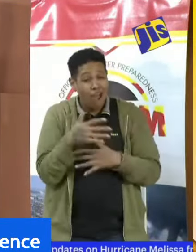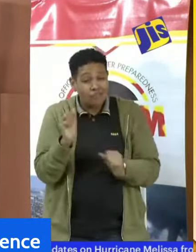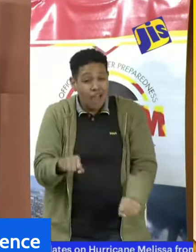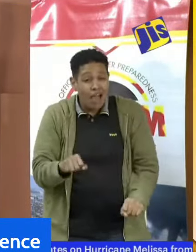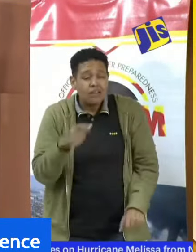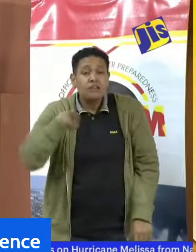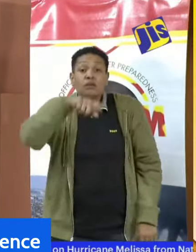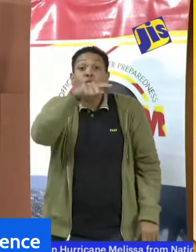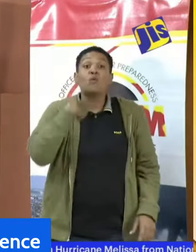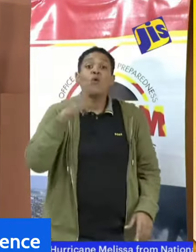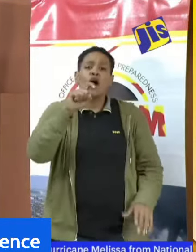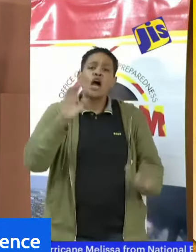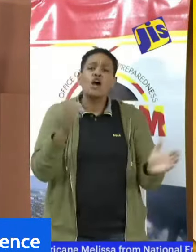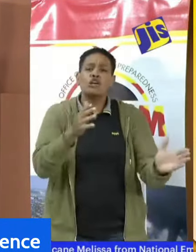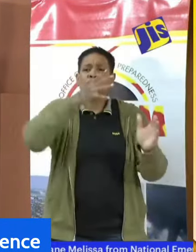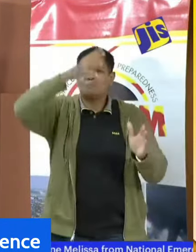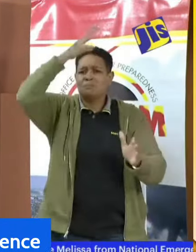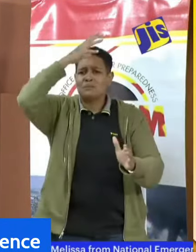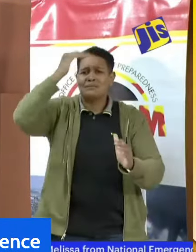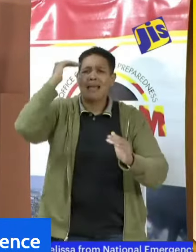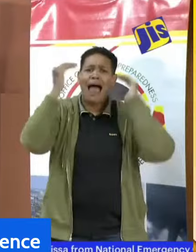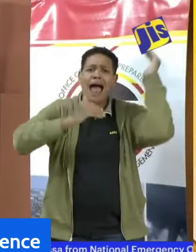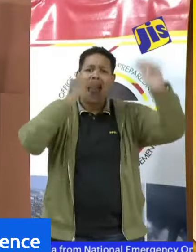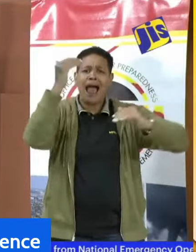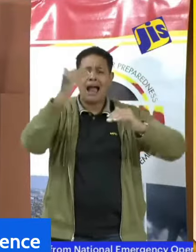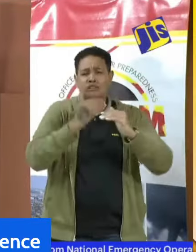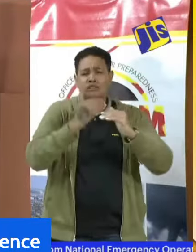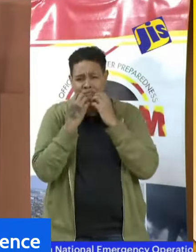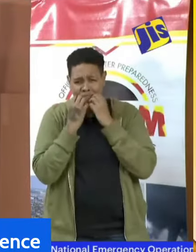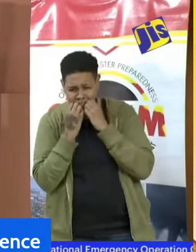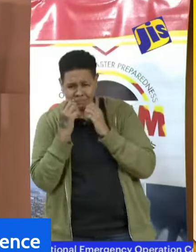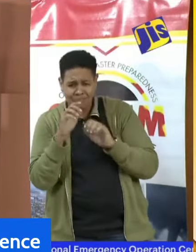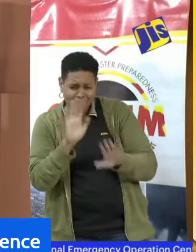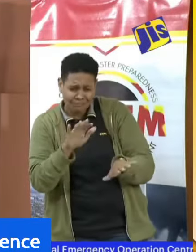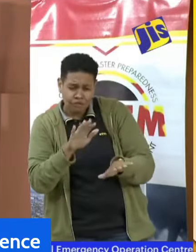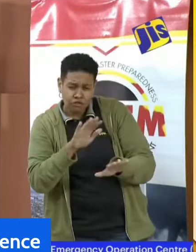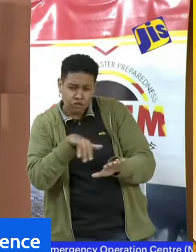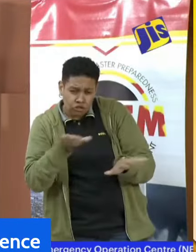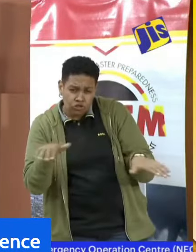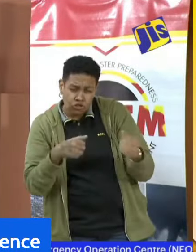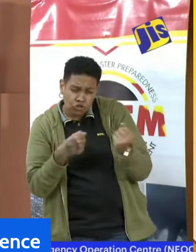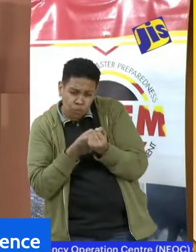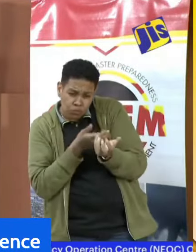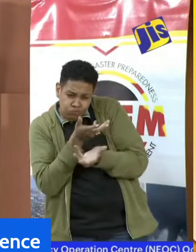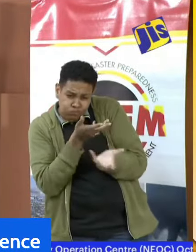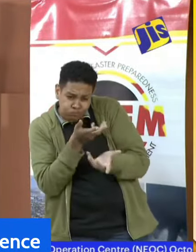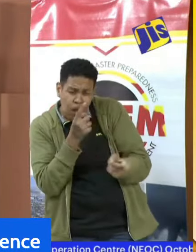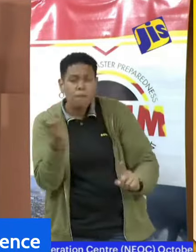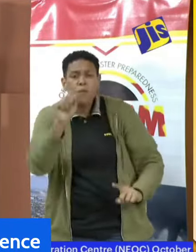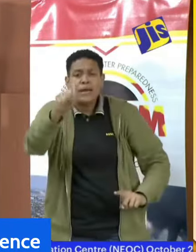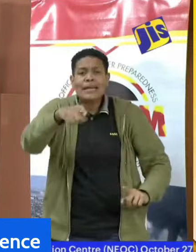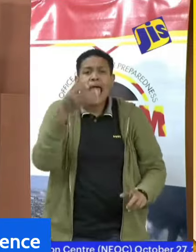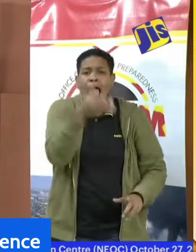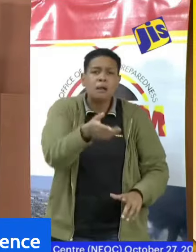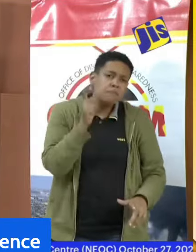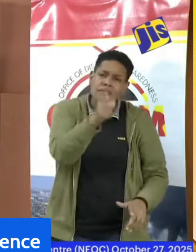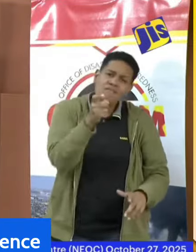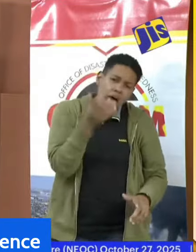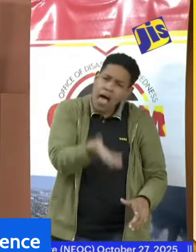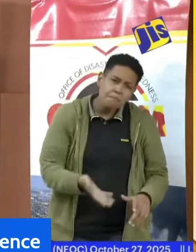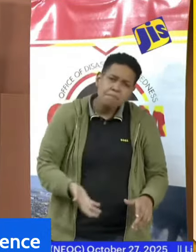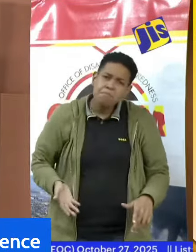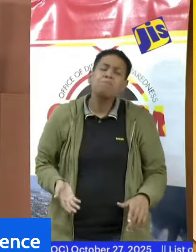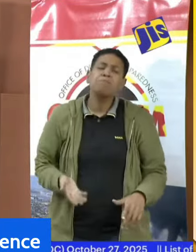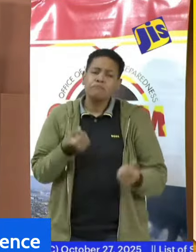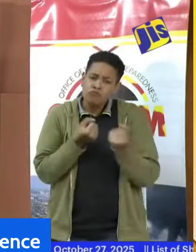or adults or guardians to give our children some extra support, and where they need help, please give them that